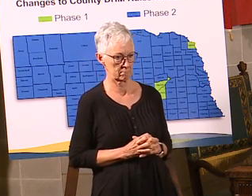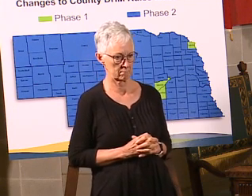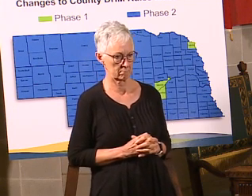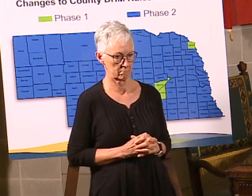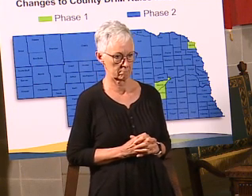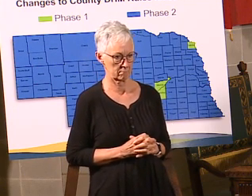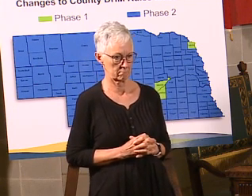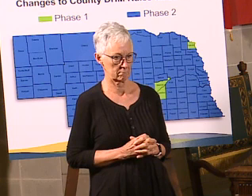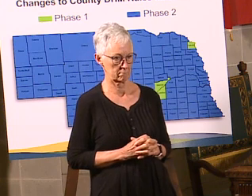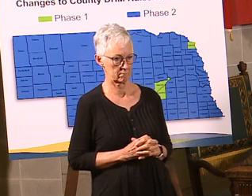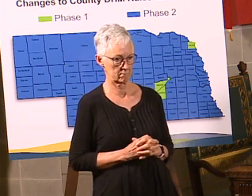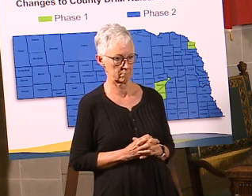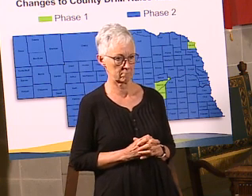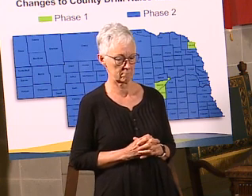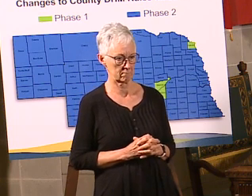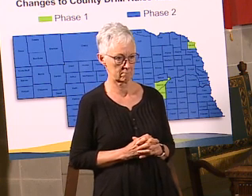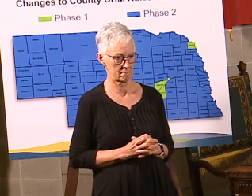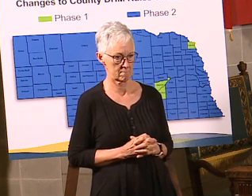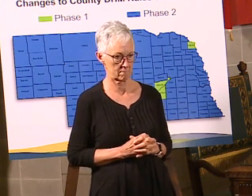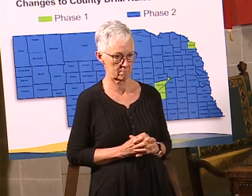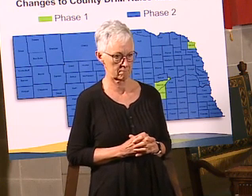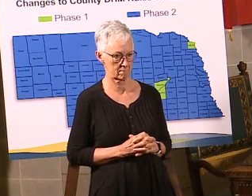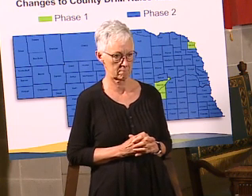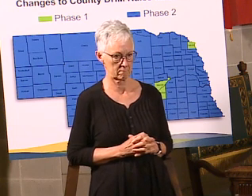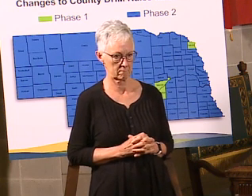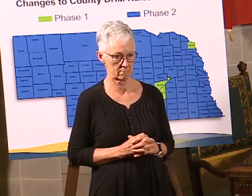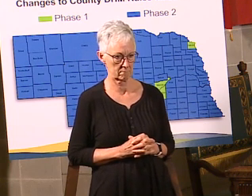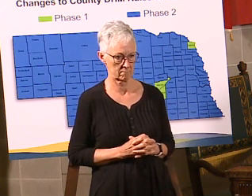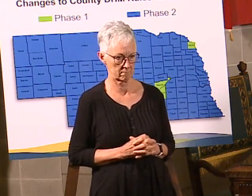provide the care needed to, if